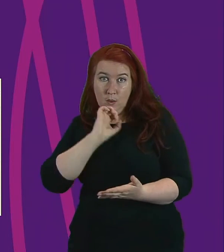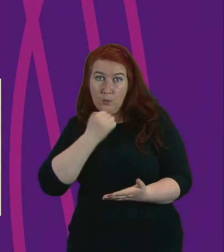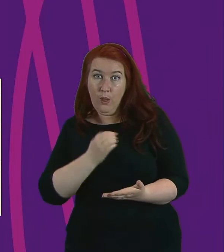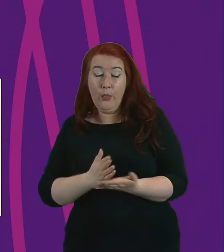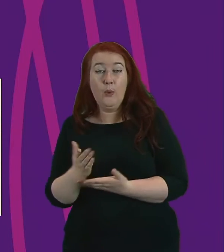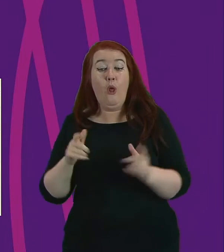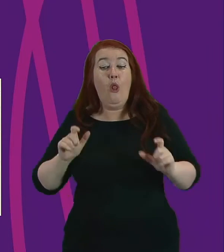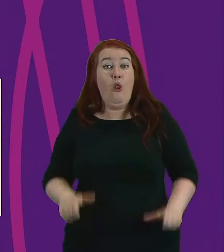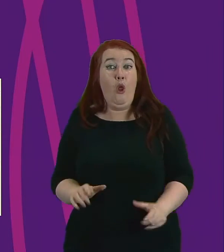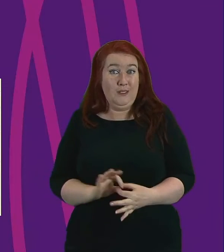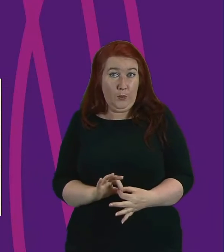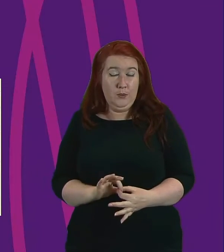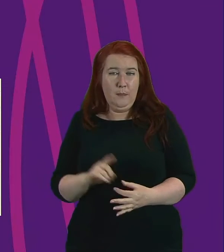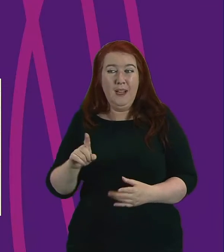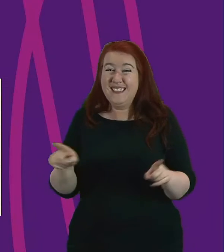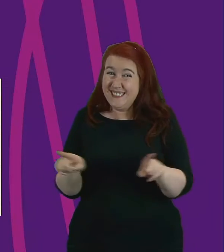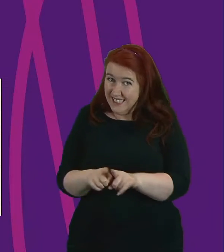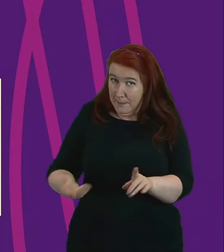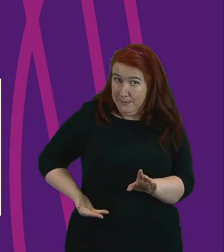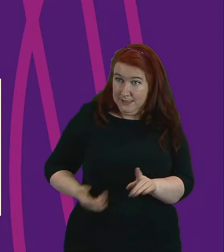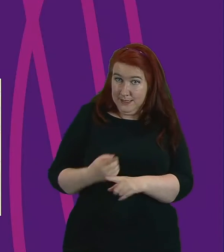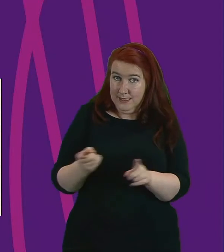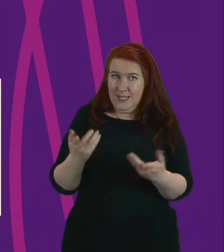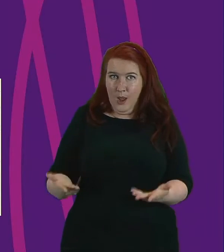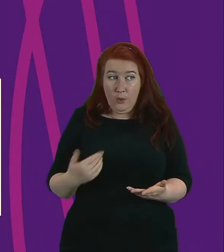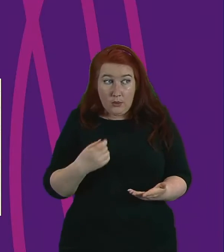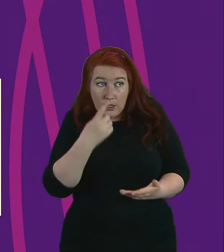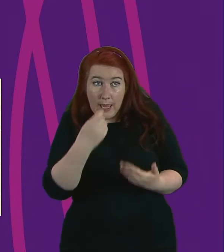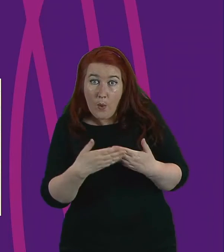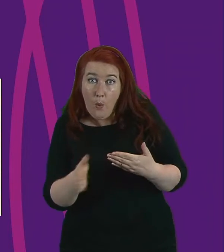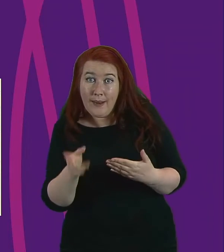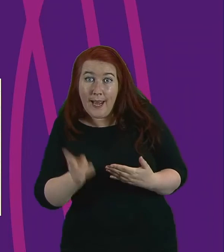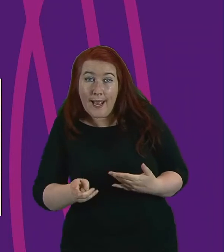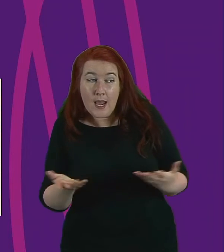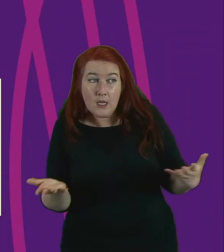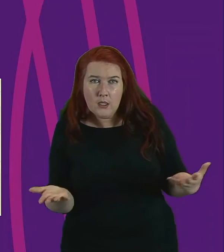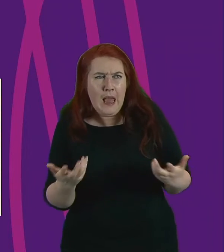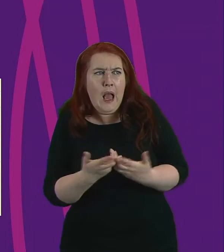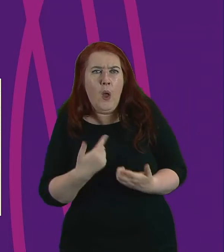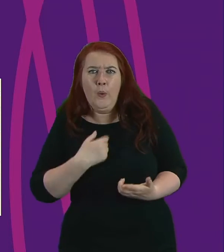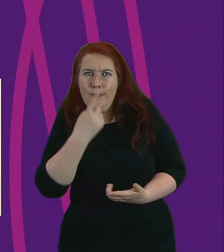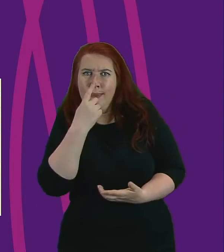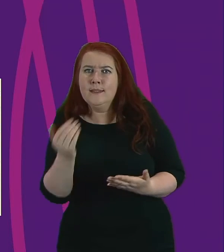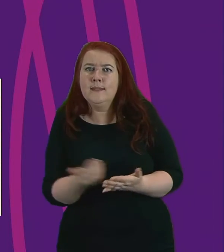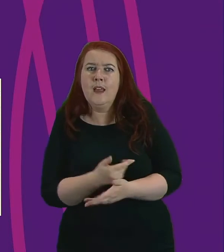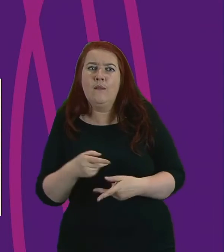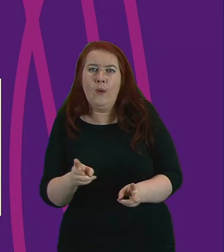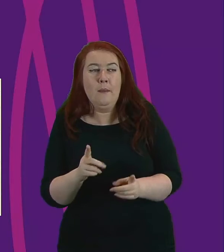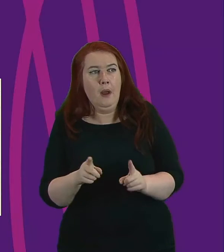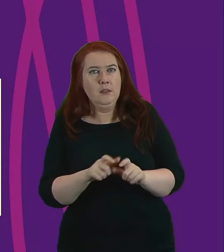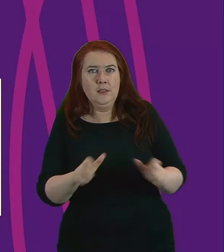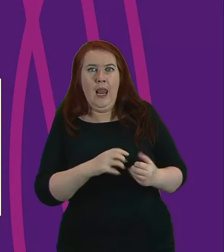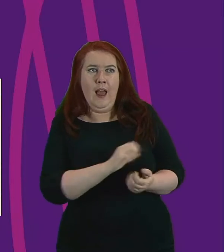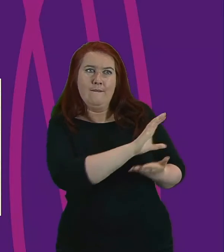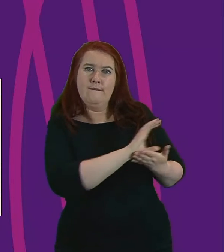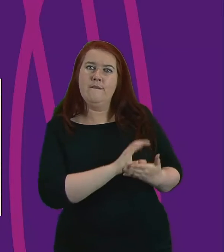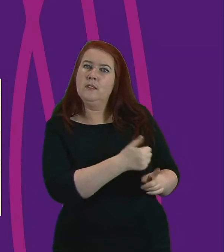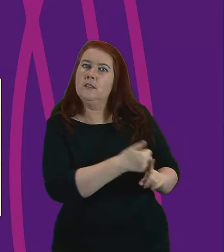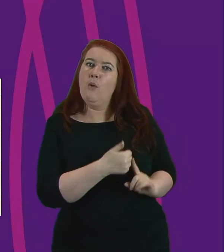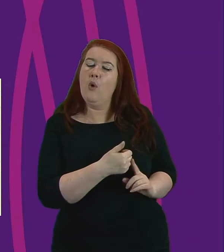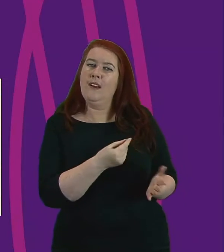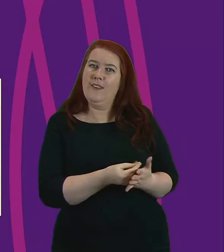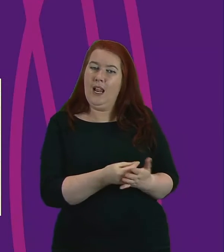same businesses now want to know when they can reopen and how they can do so safely, with the financial security of being able to get through